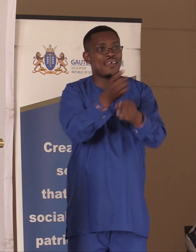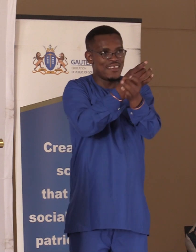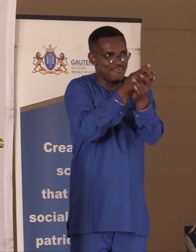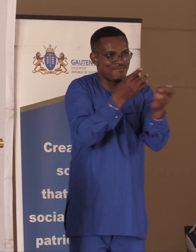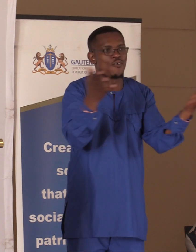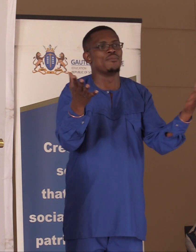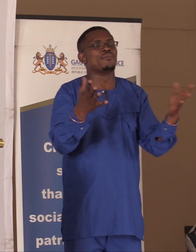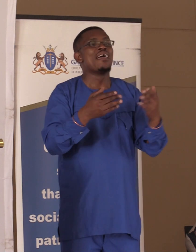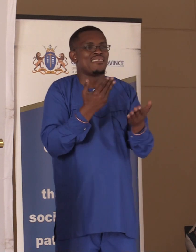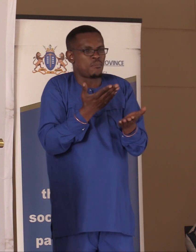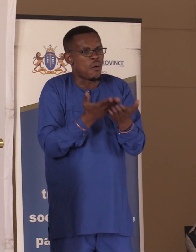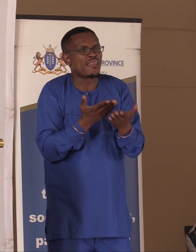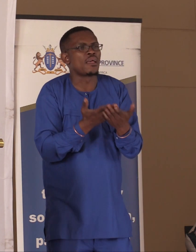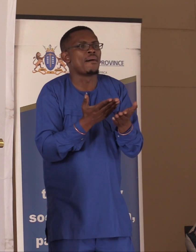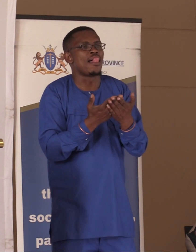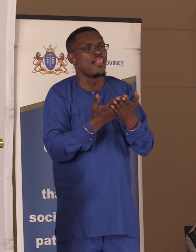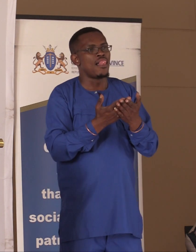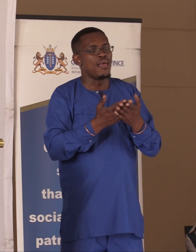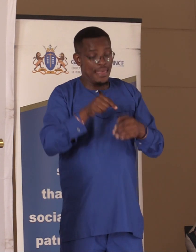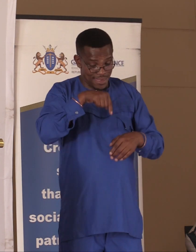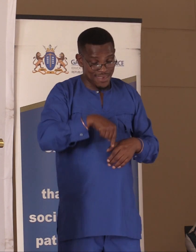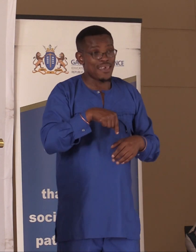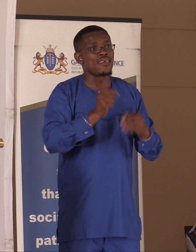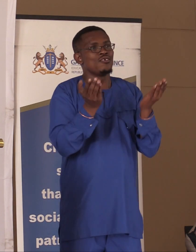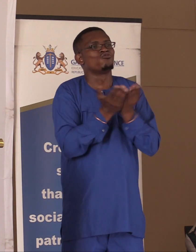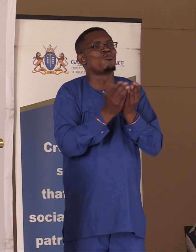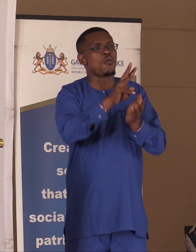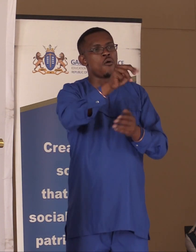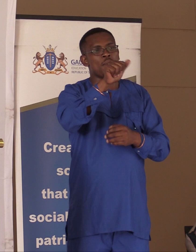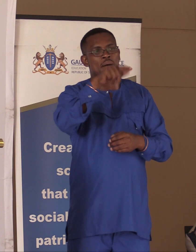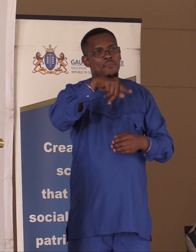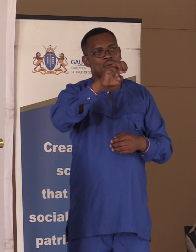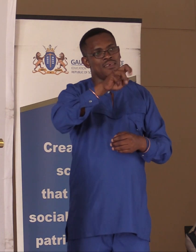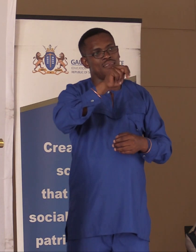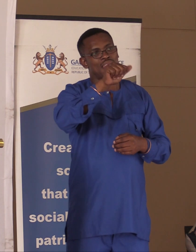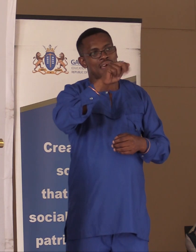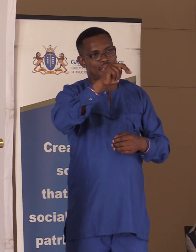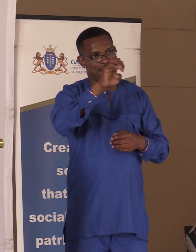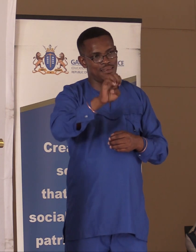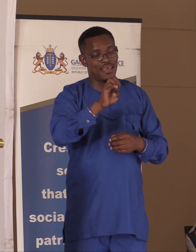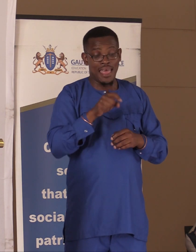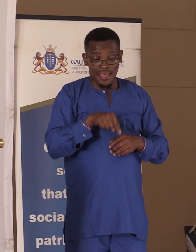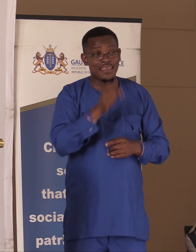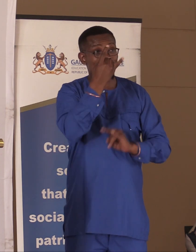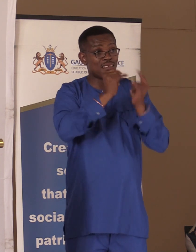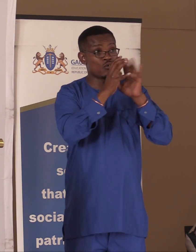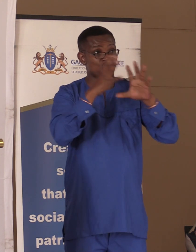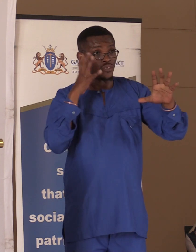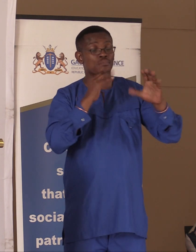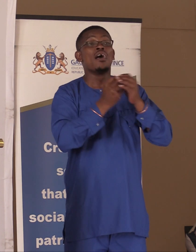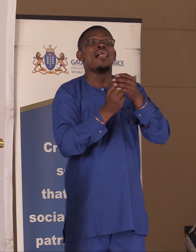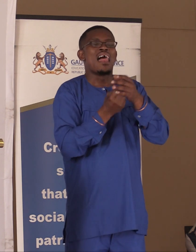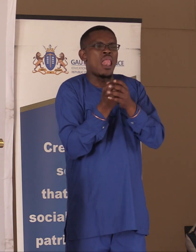you, it is possible right here in Mapenane in Harangua. This township has produced a lot